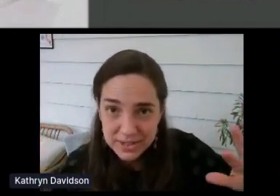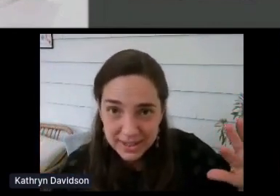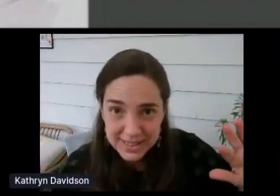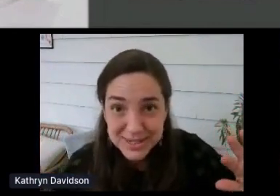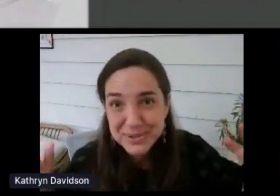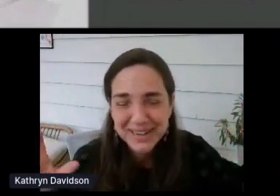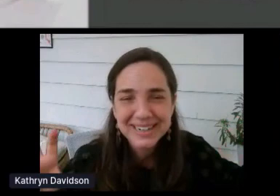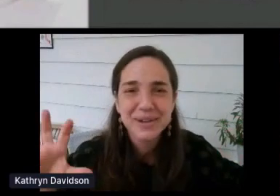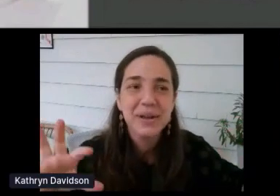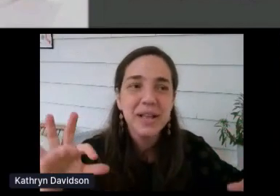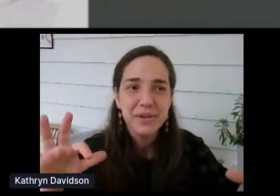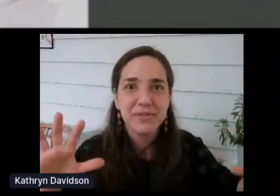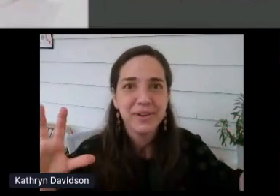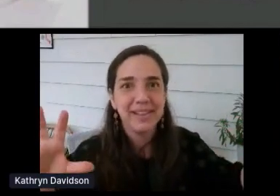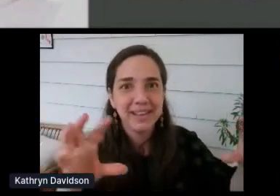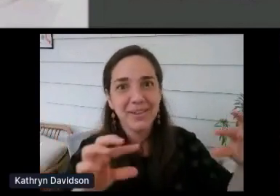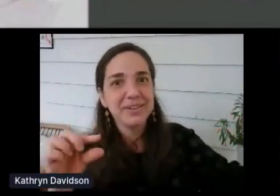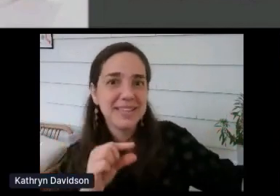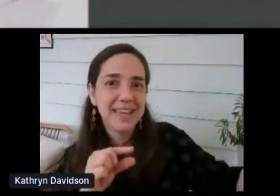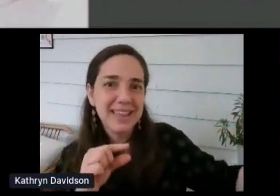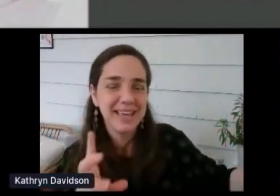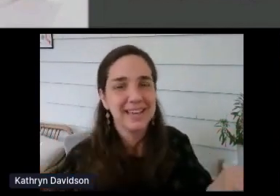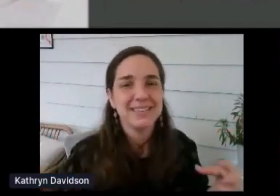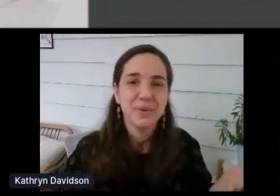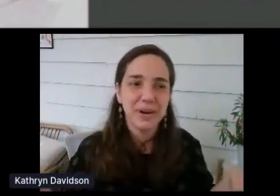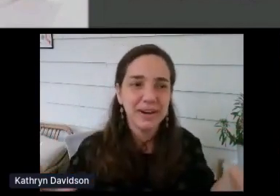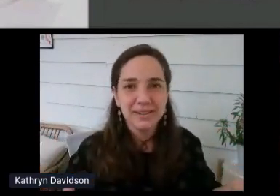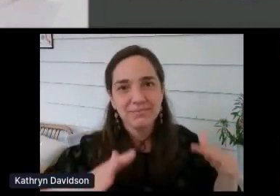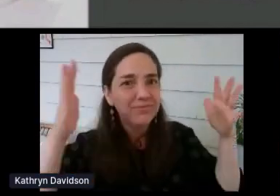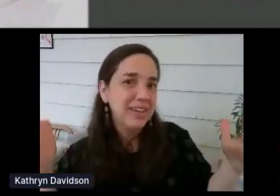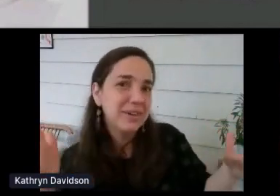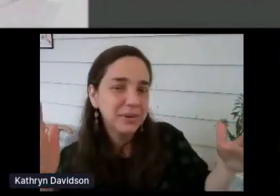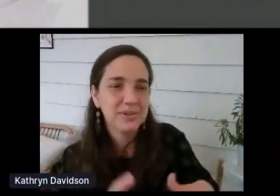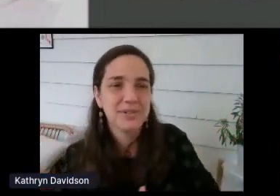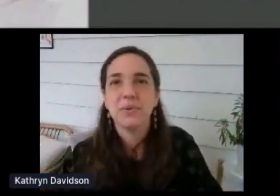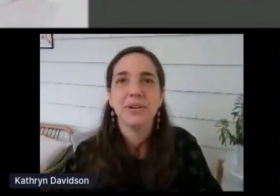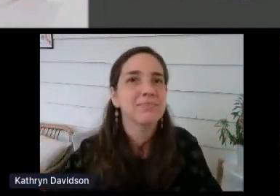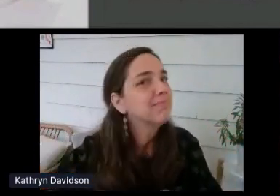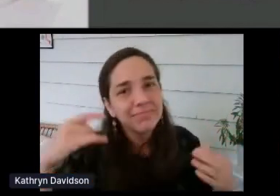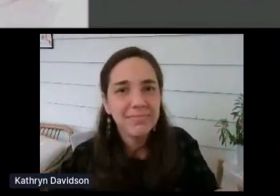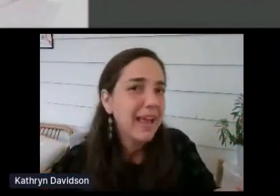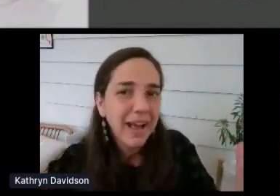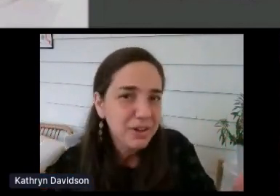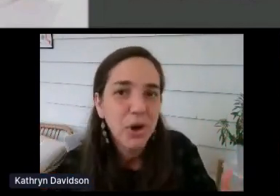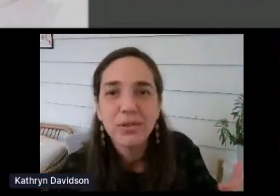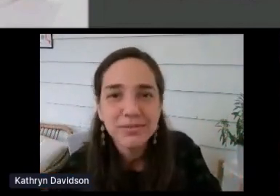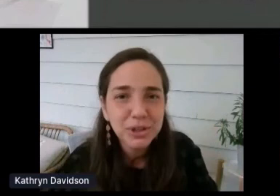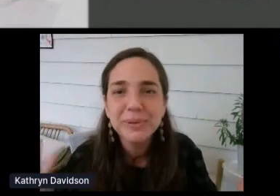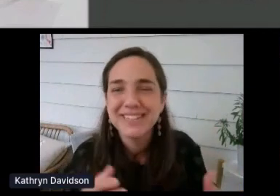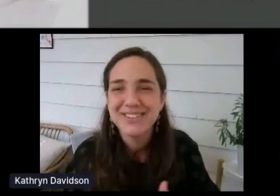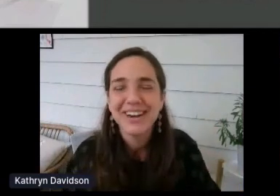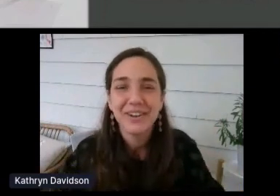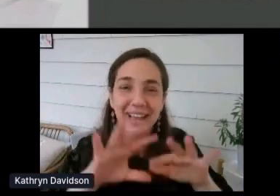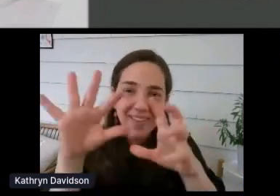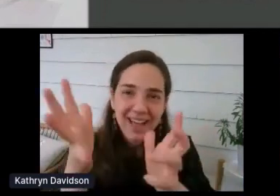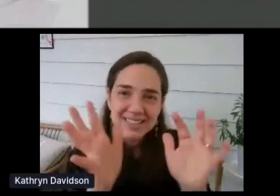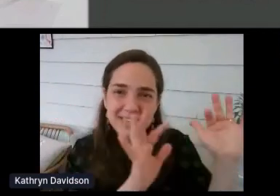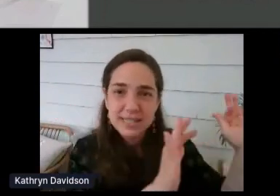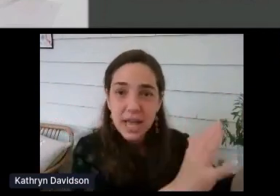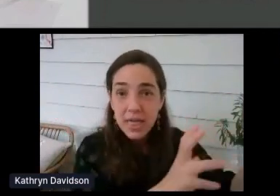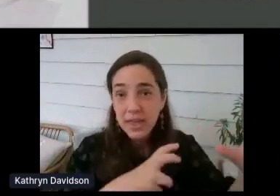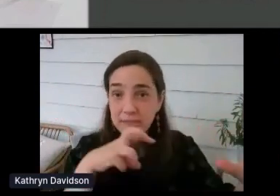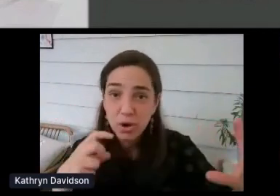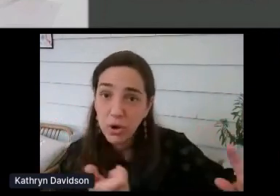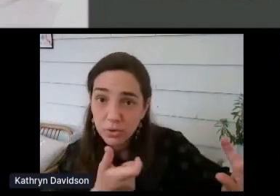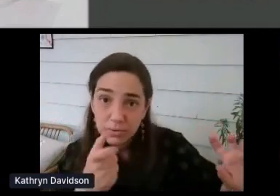Asian languages are like this too, right? So you have, right, like long skinny things or vehicles or adult humans, right, or like